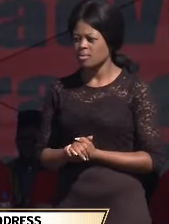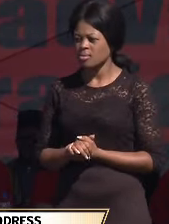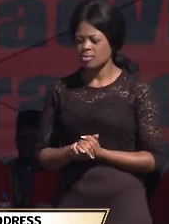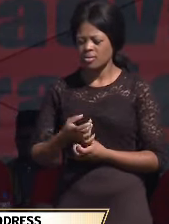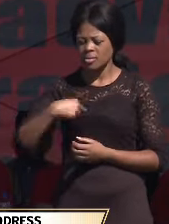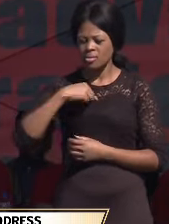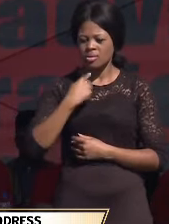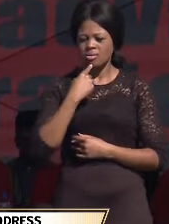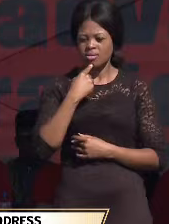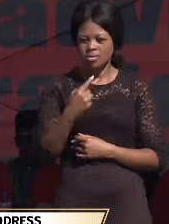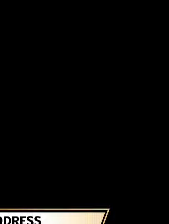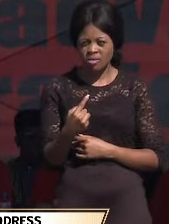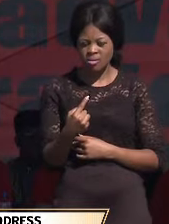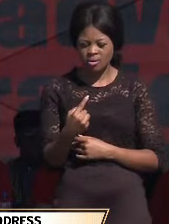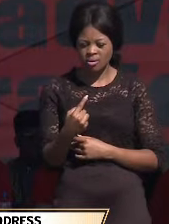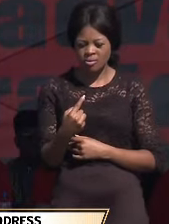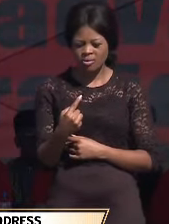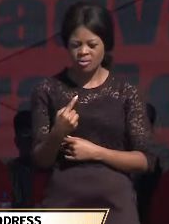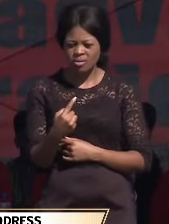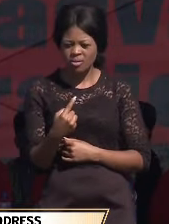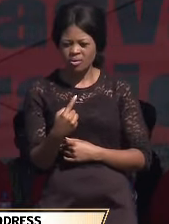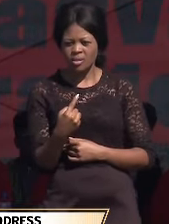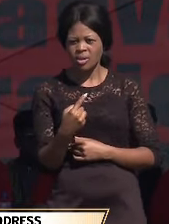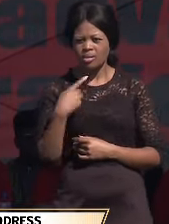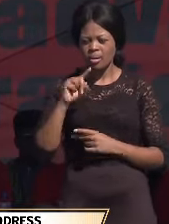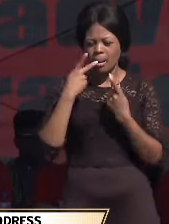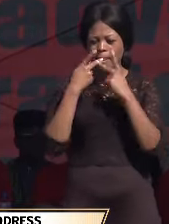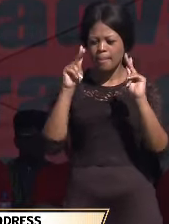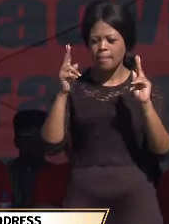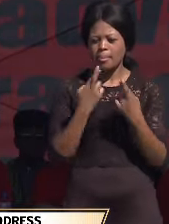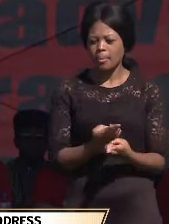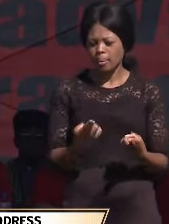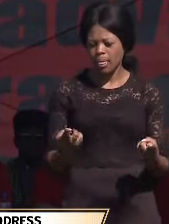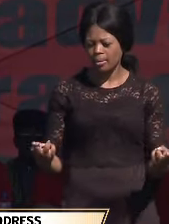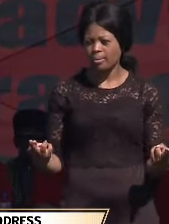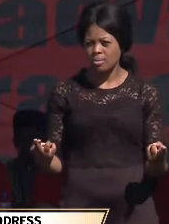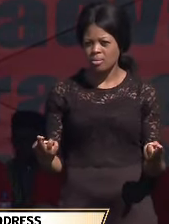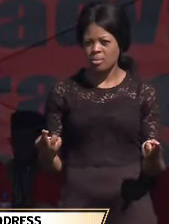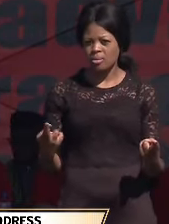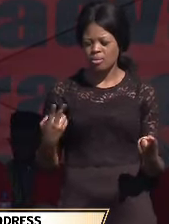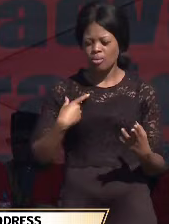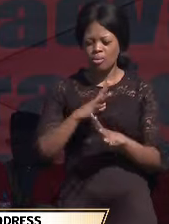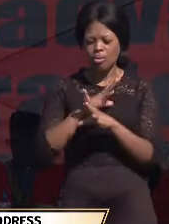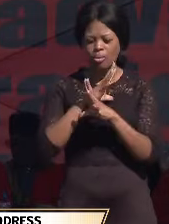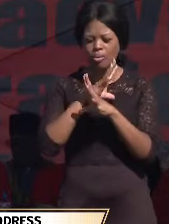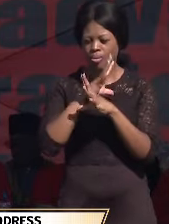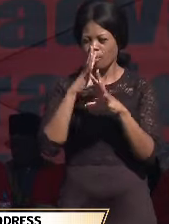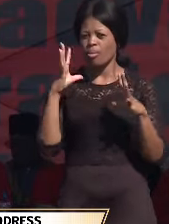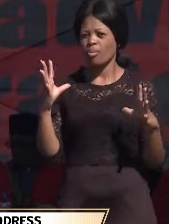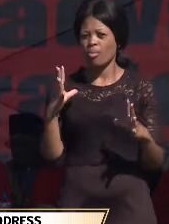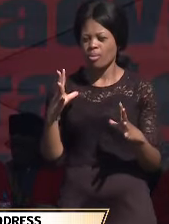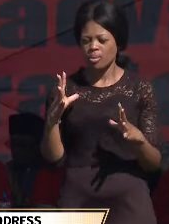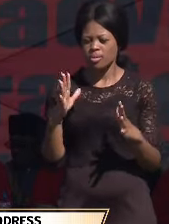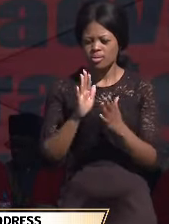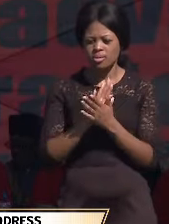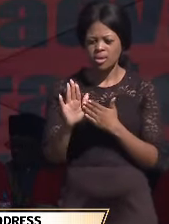We said the parasitic looting of public resources was the most immediate and